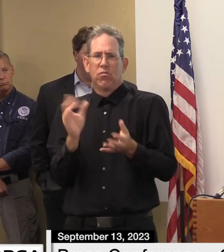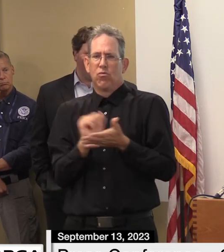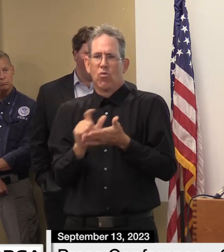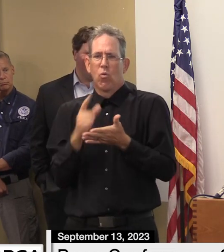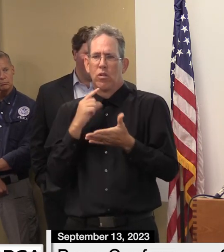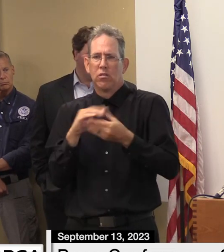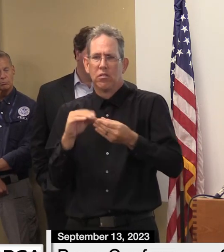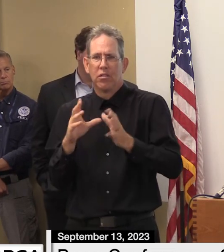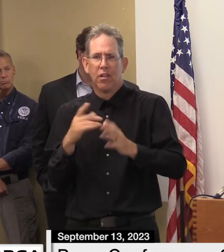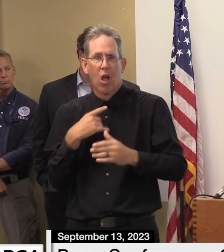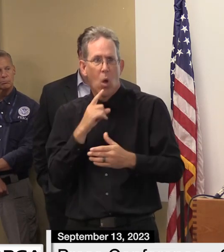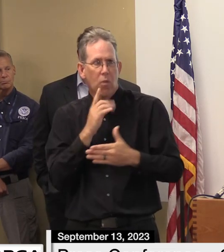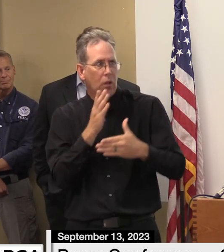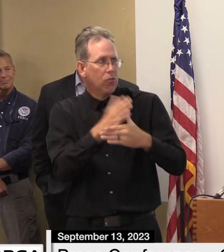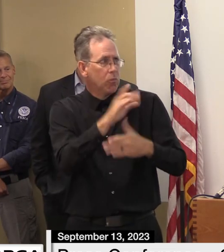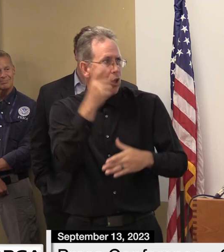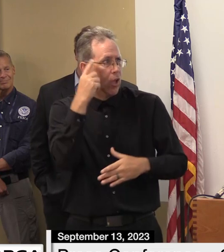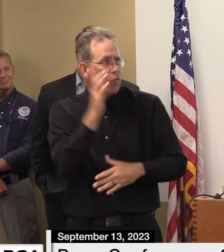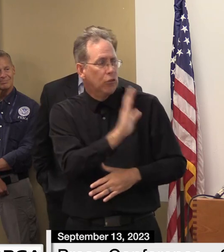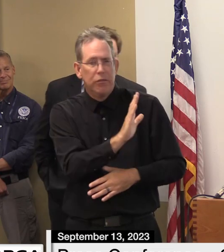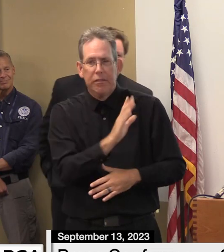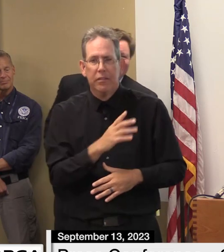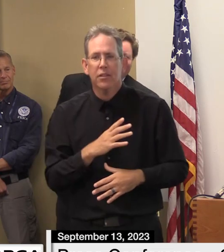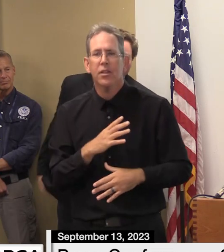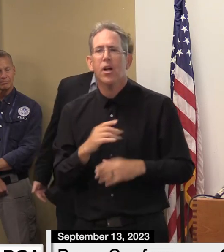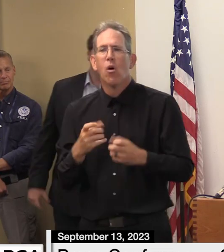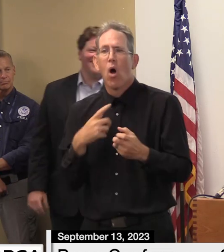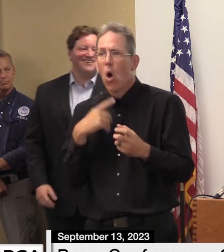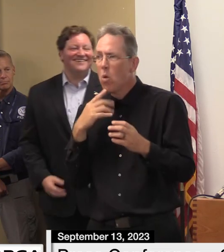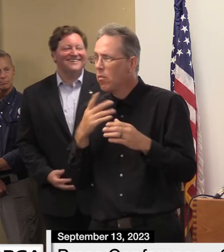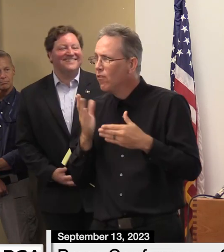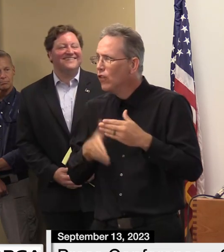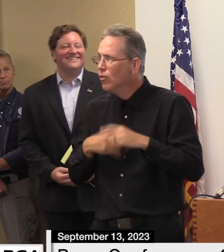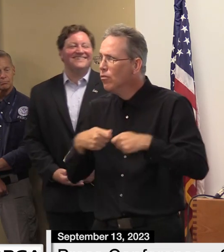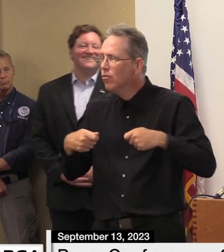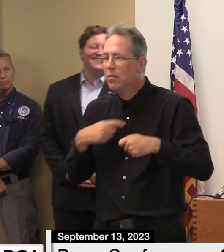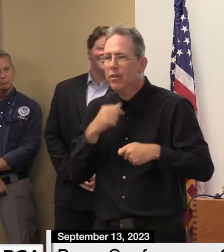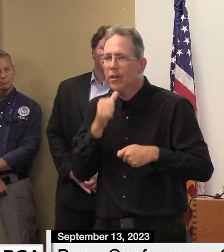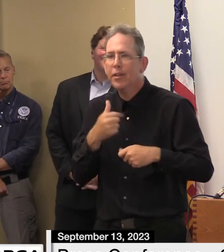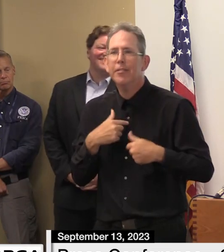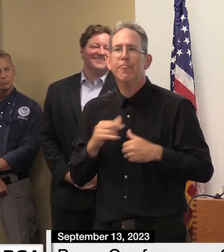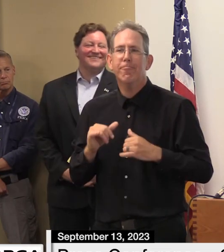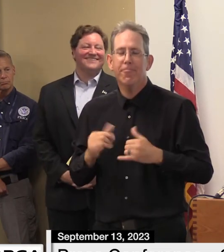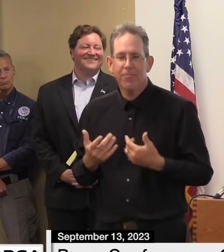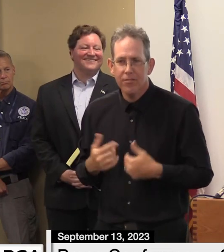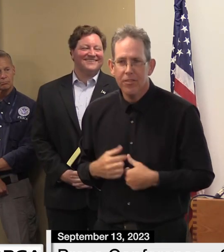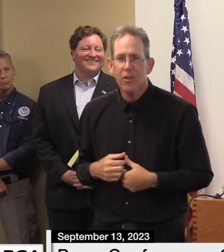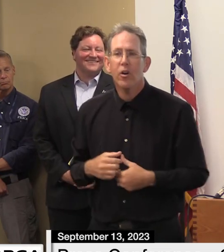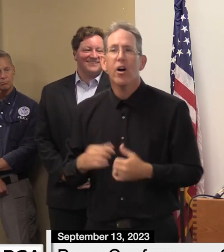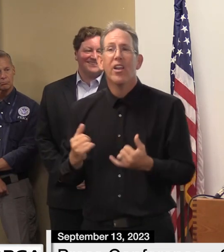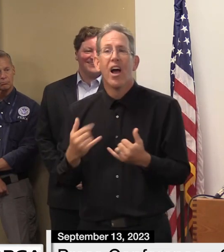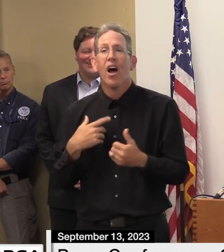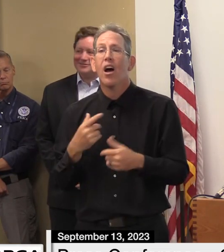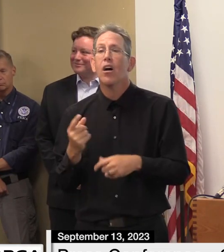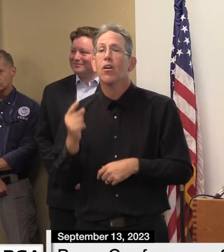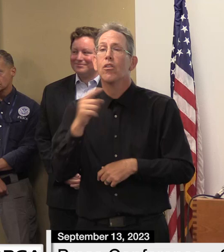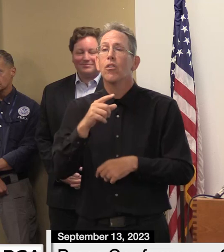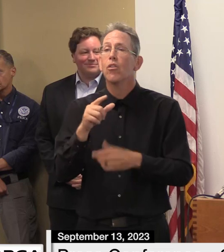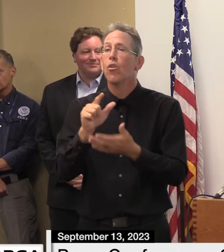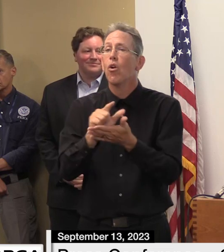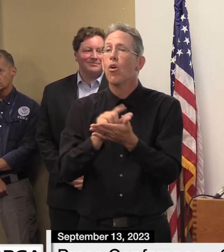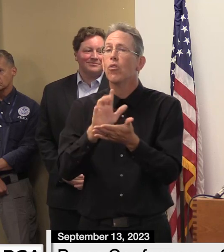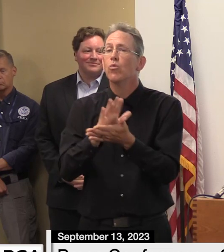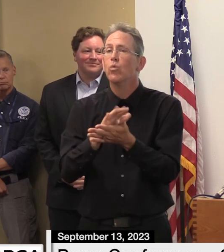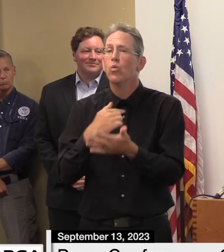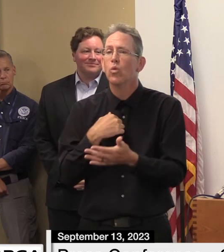governor. Thought we were coming to the end. And then I go on to the law school, where they have an exhibit right now on the color of